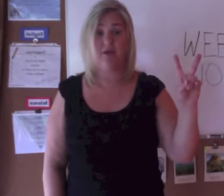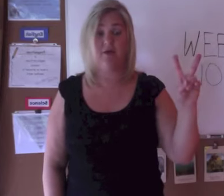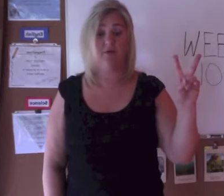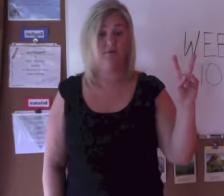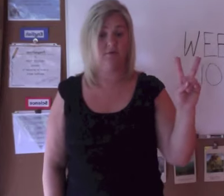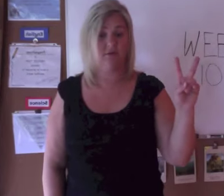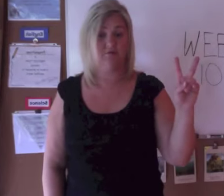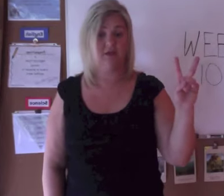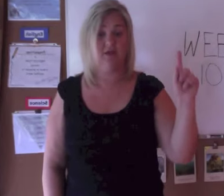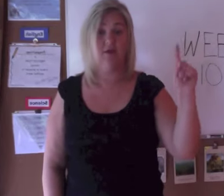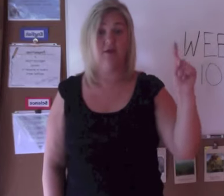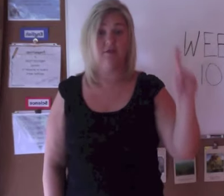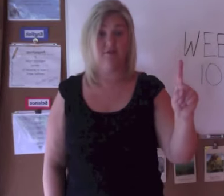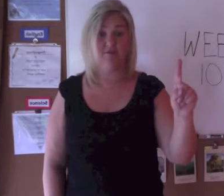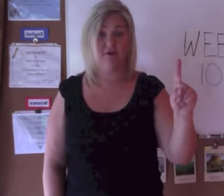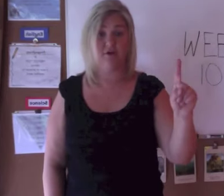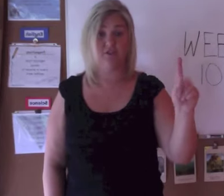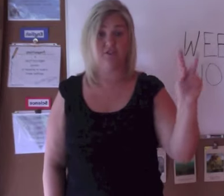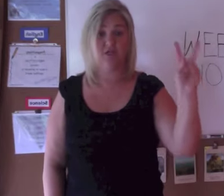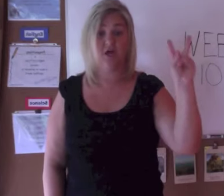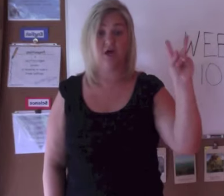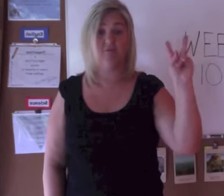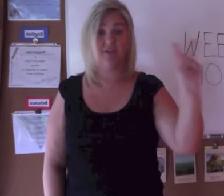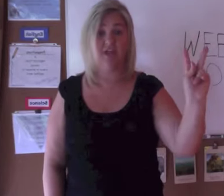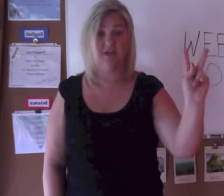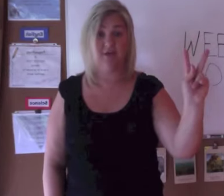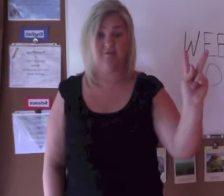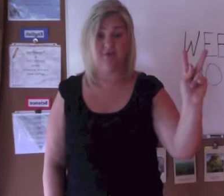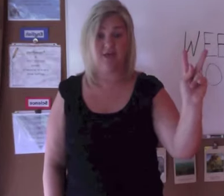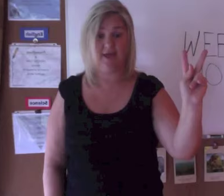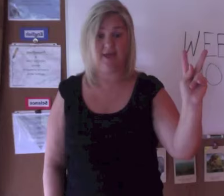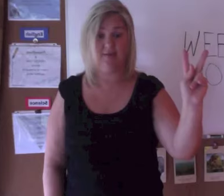Vladimir, a V, the First of Kiev, a K.